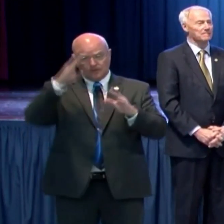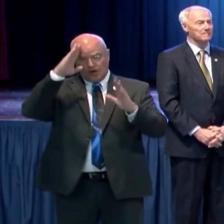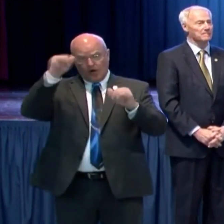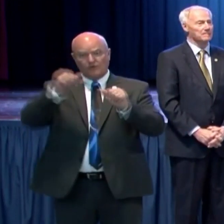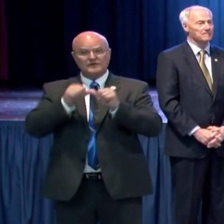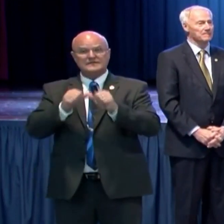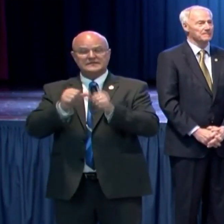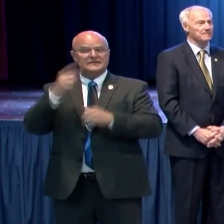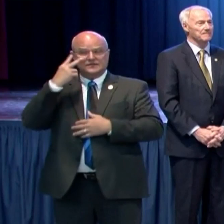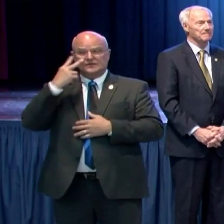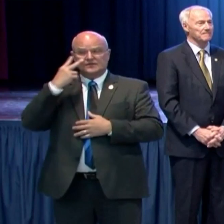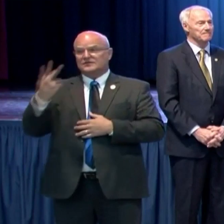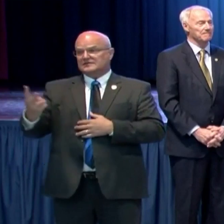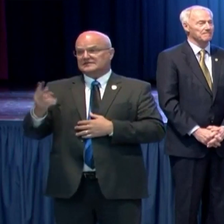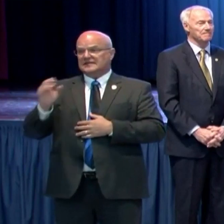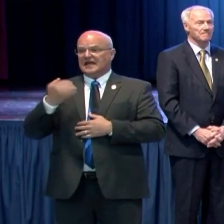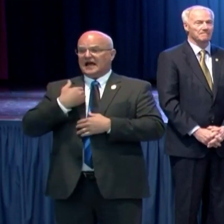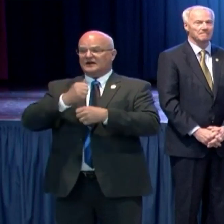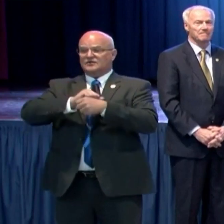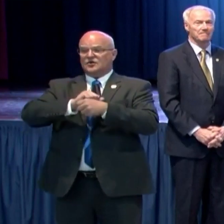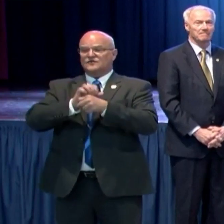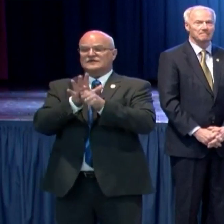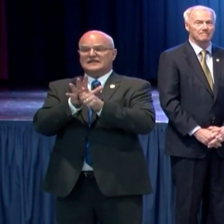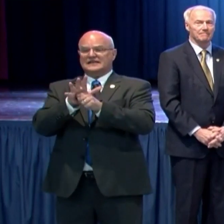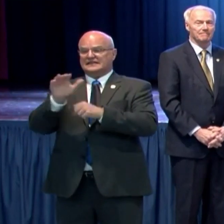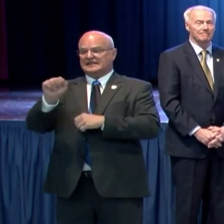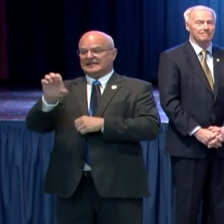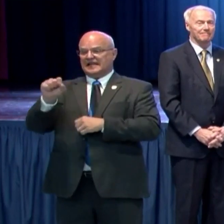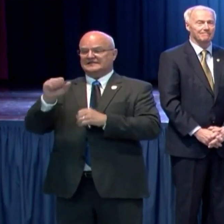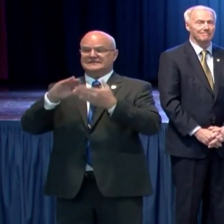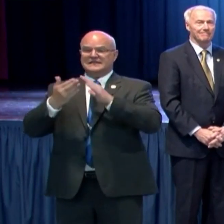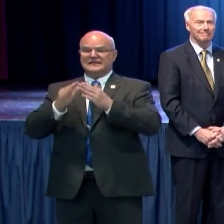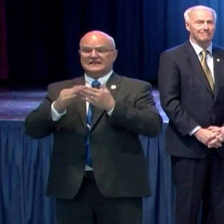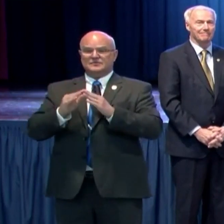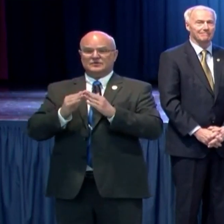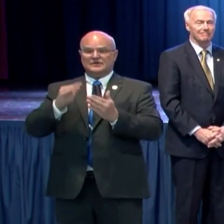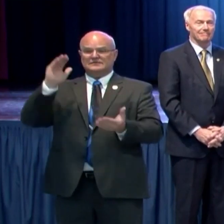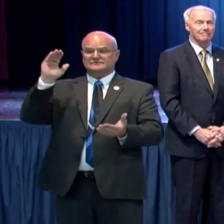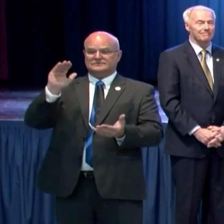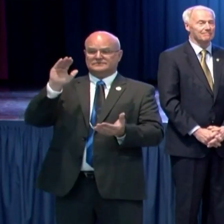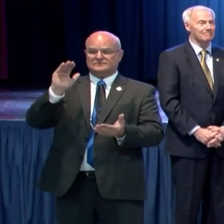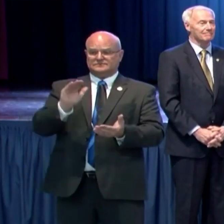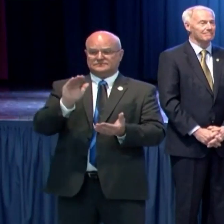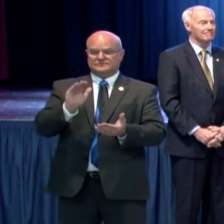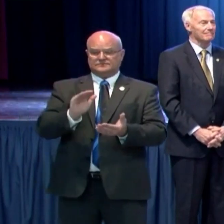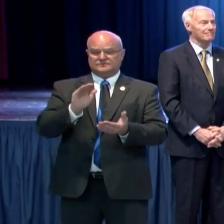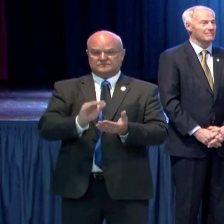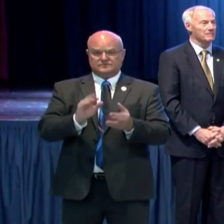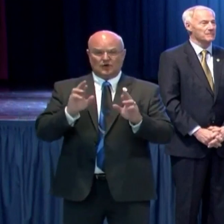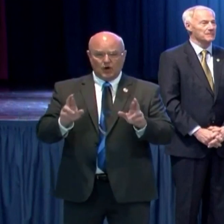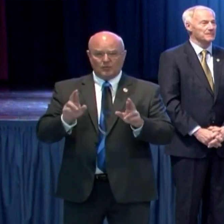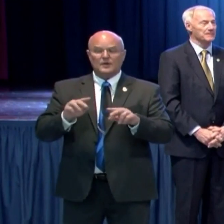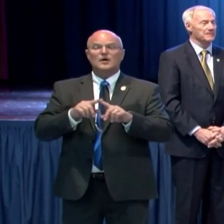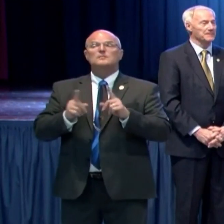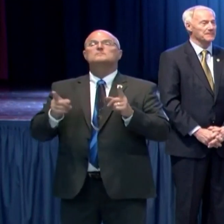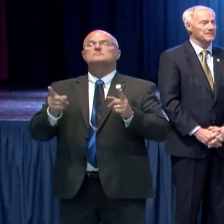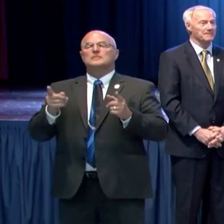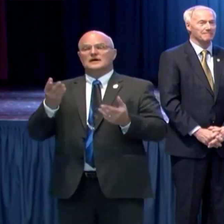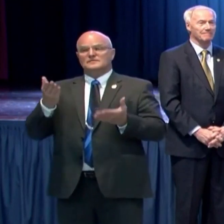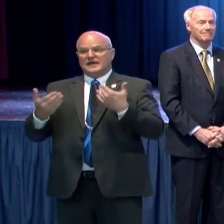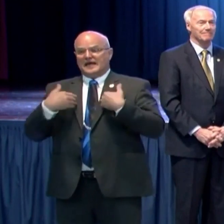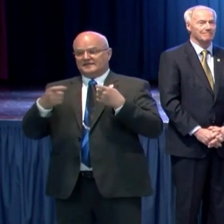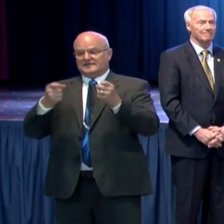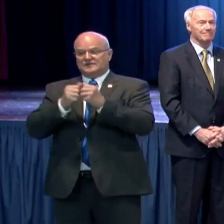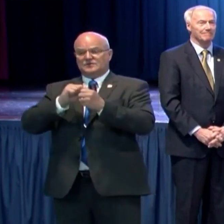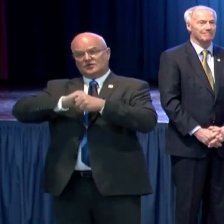we'll continue to see our COVID-19 cases in the community decrease, but it's likely we'll be